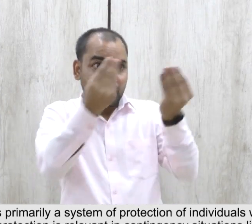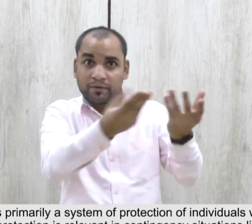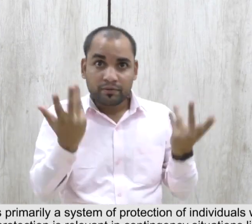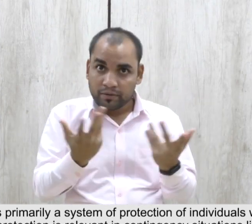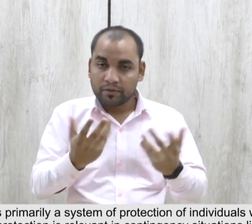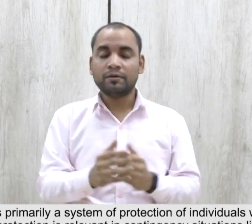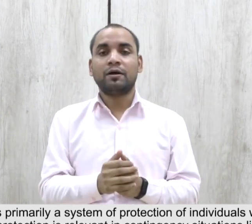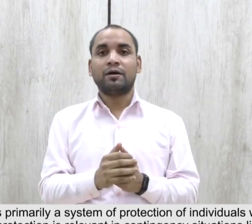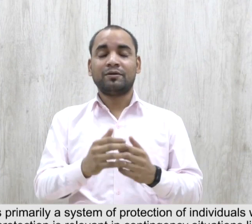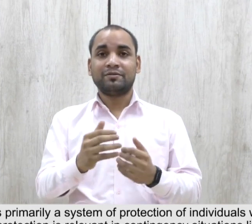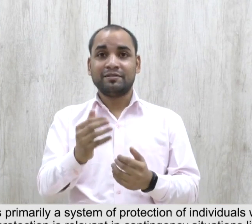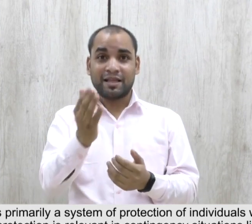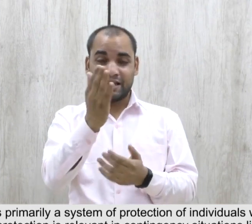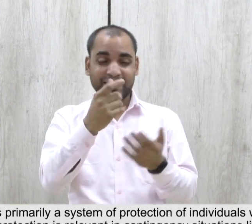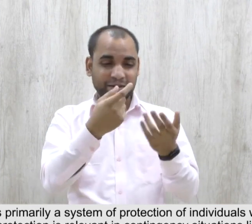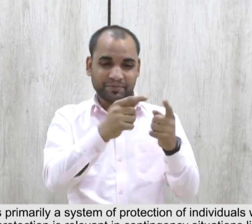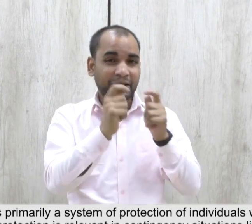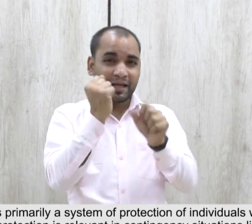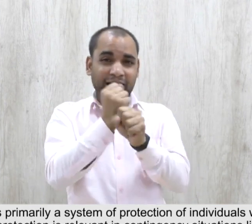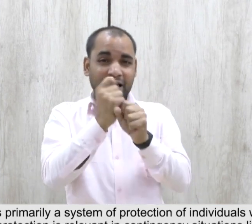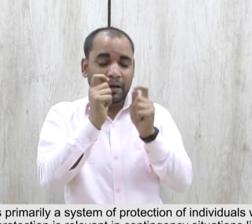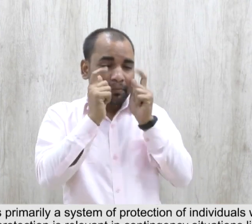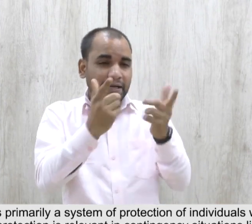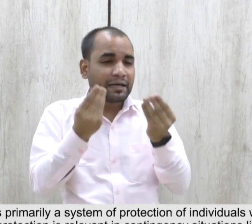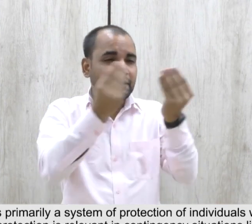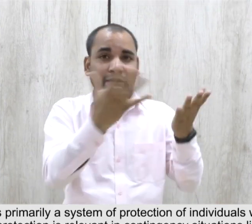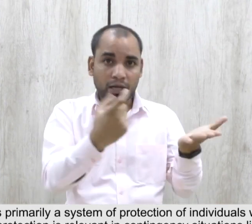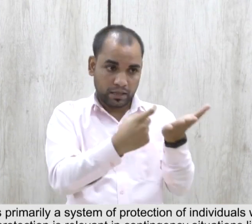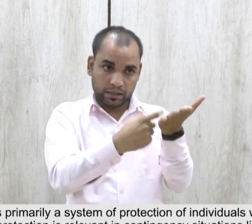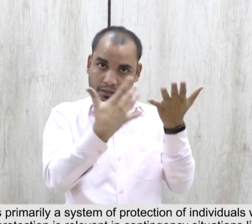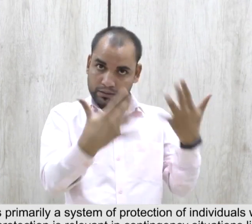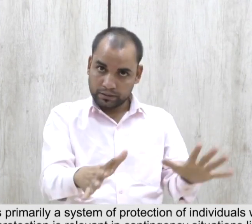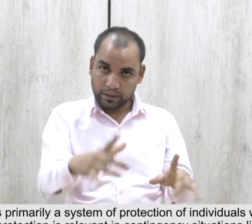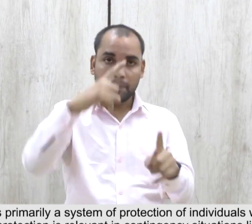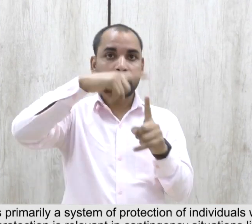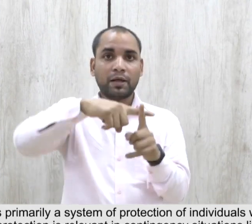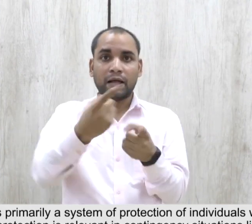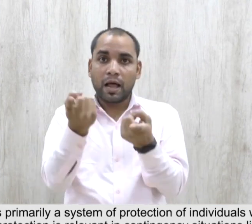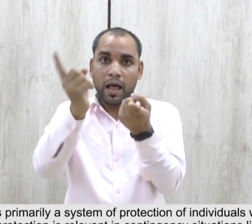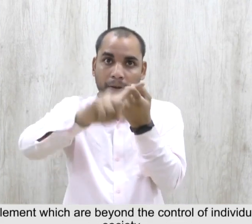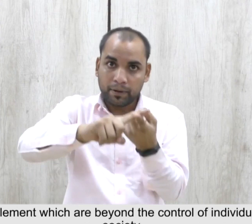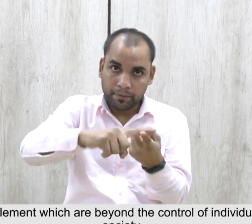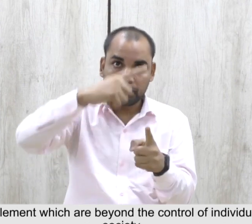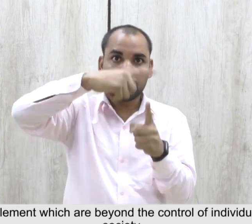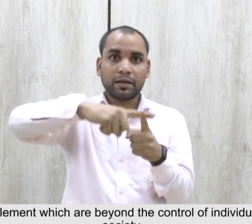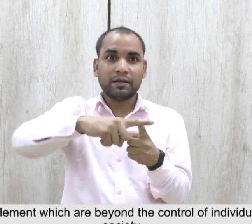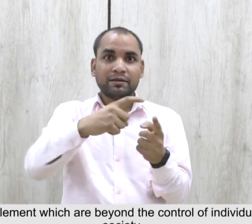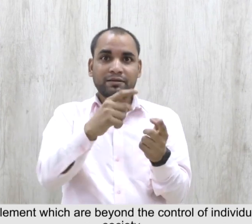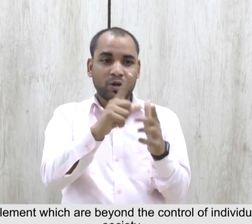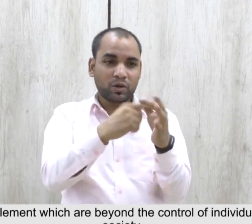state. Such protection is relevant in contingency situations like retirement, death, retrenchment,